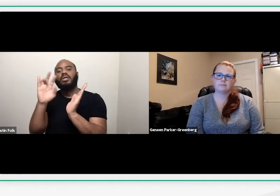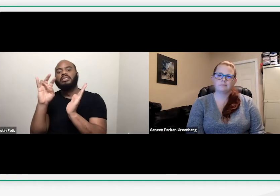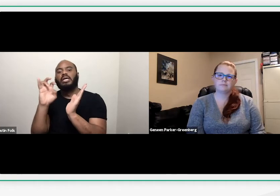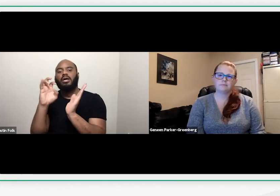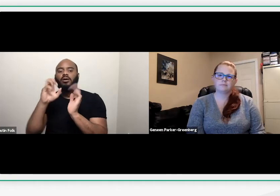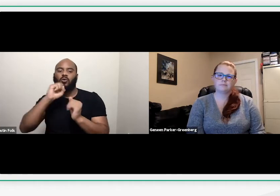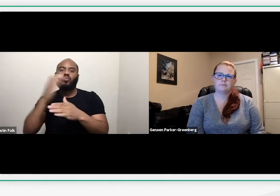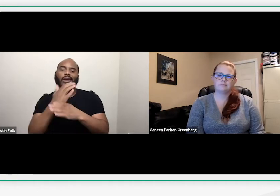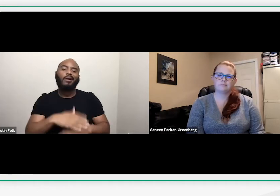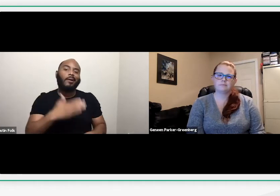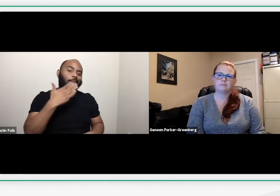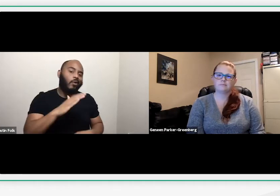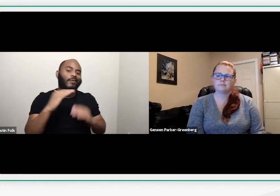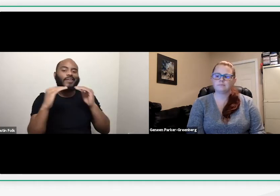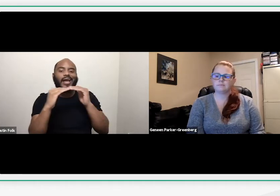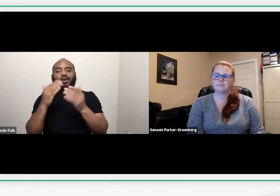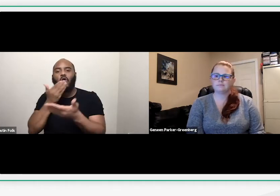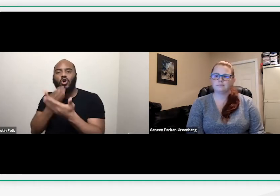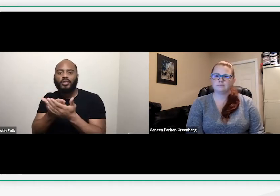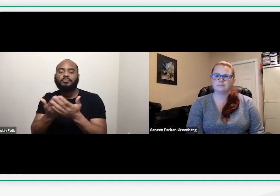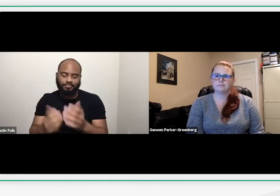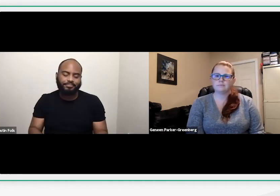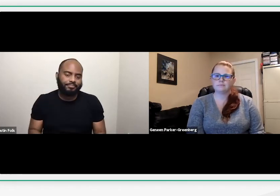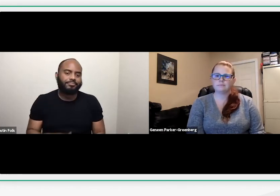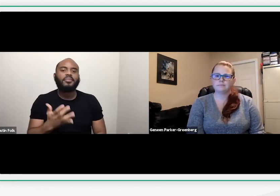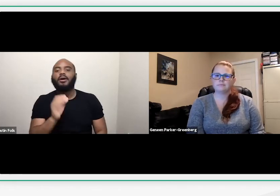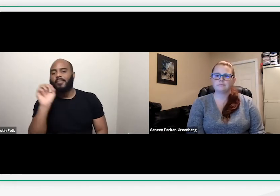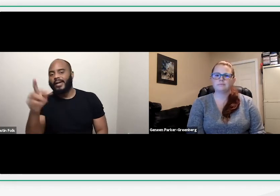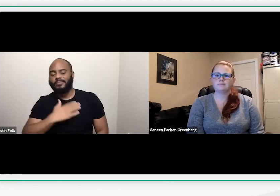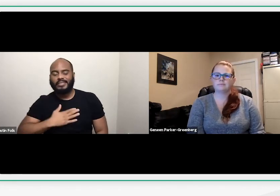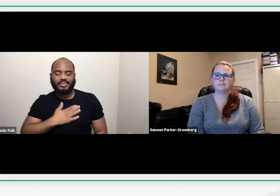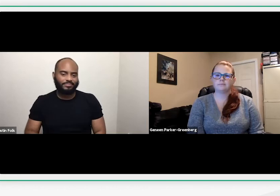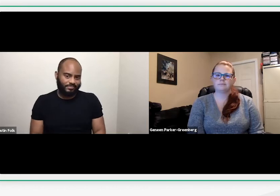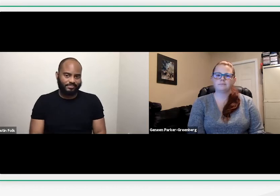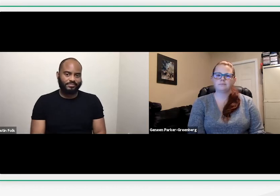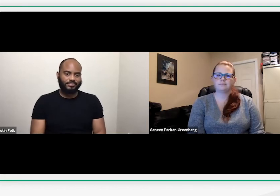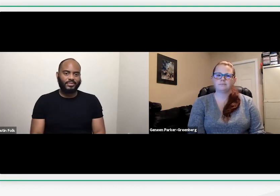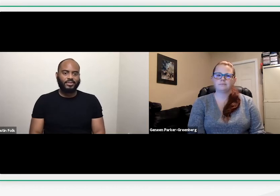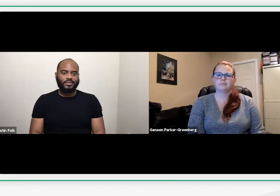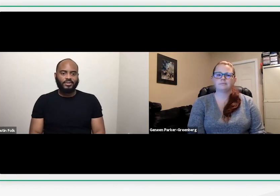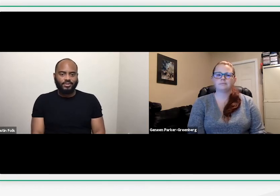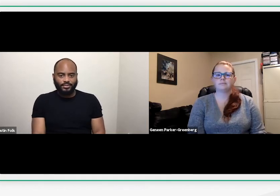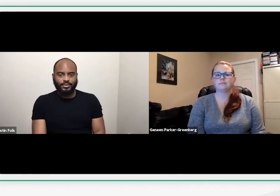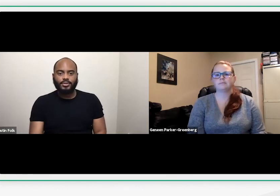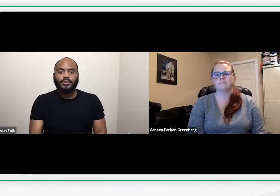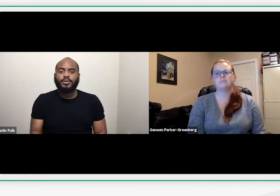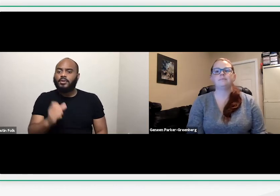600 to 700, it's right between fair and